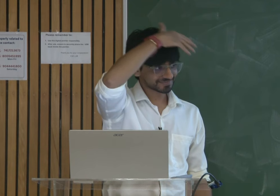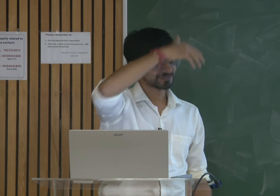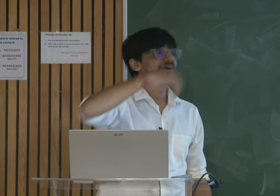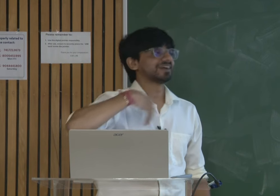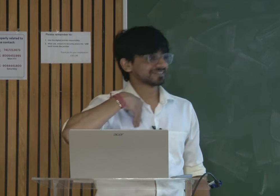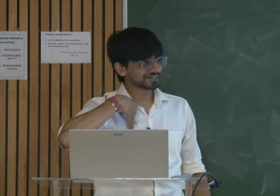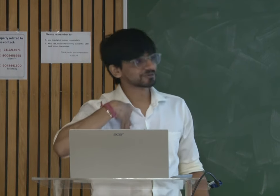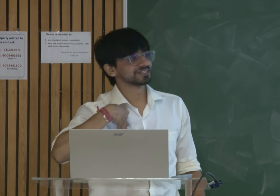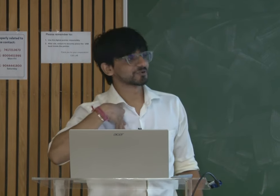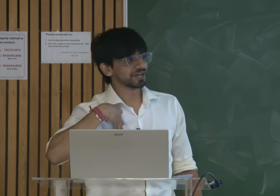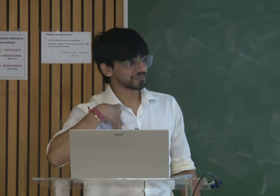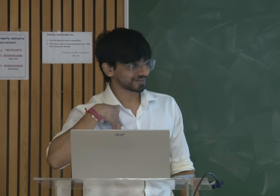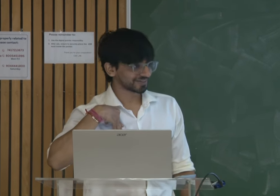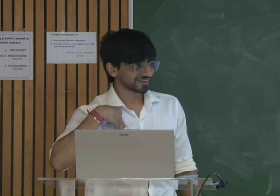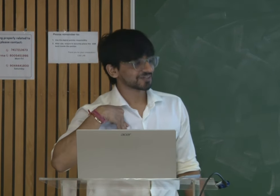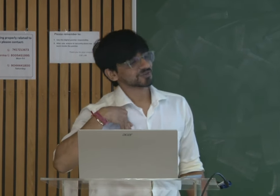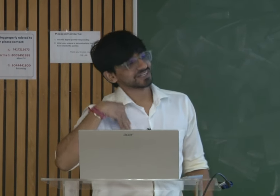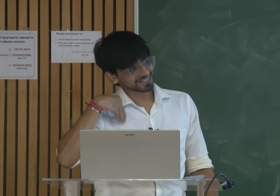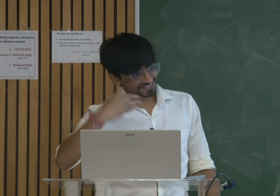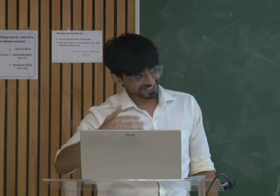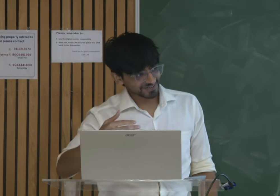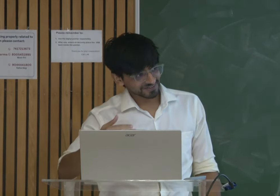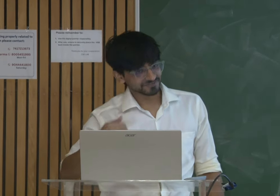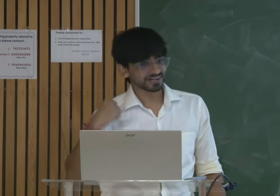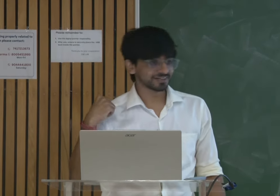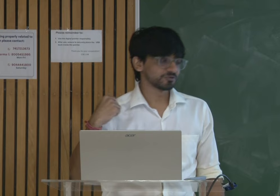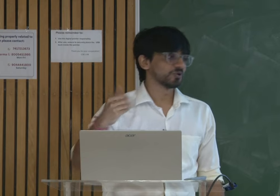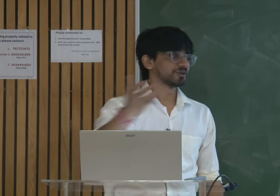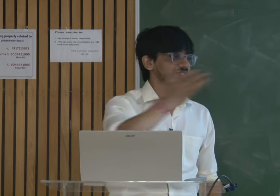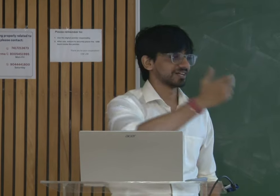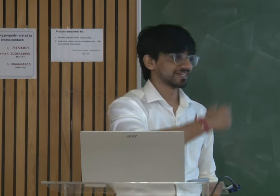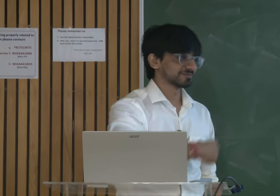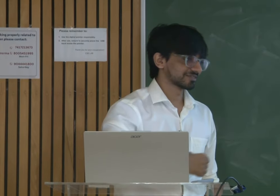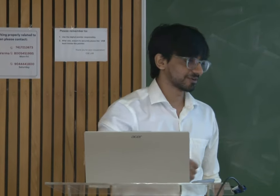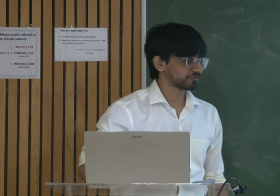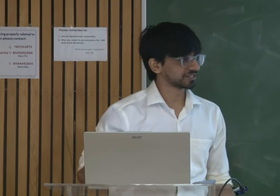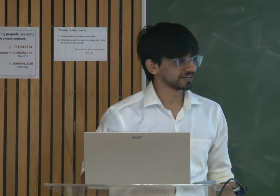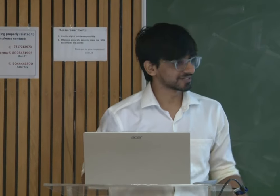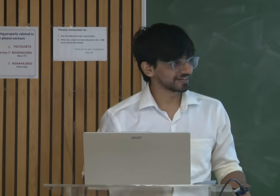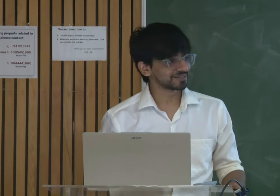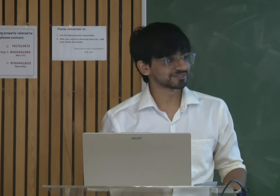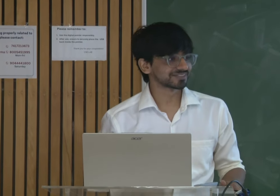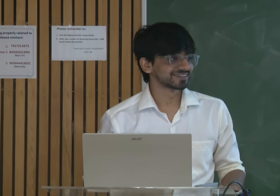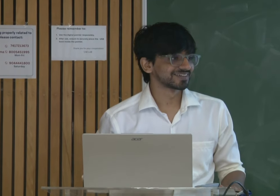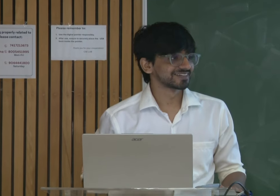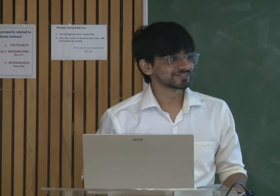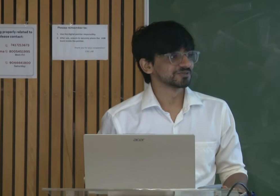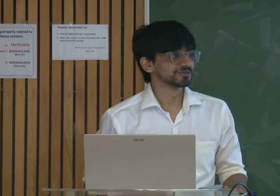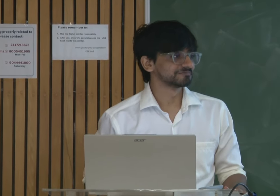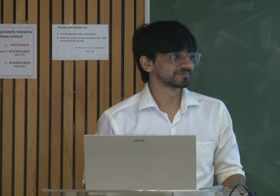So I'll understand, okay, he's calling me. So in next session, we'll give you all your sign names, officially sign names. So